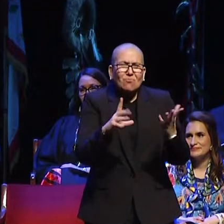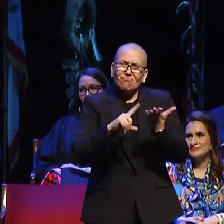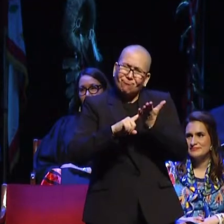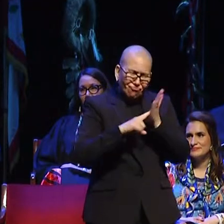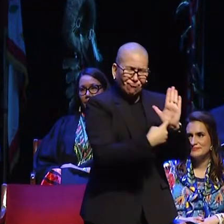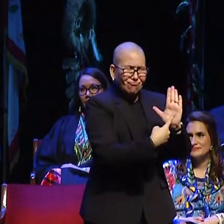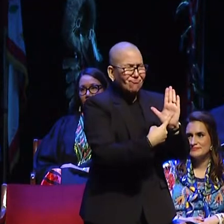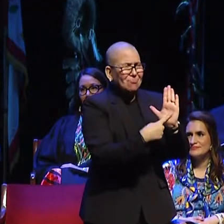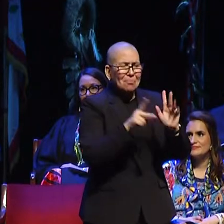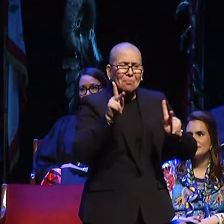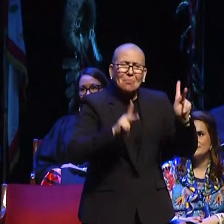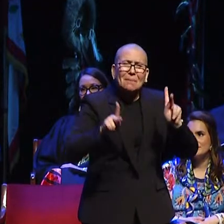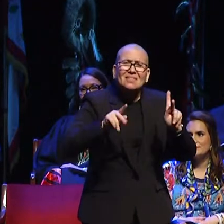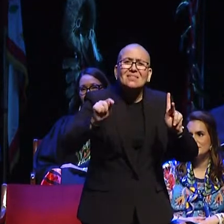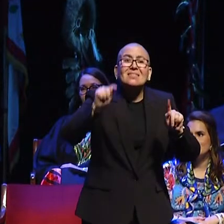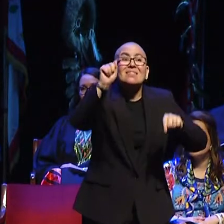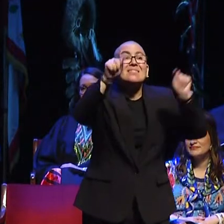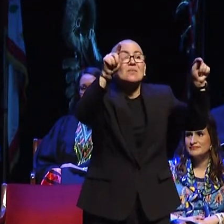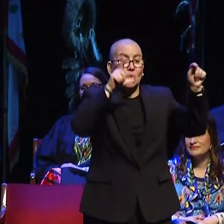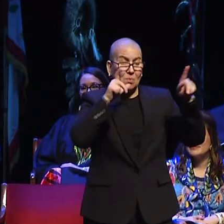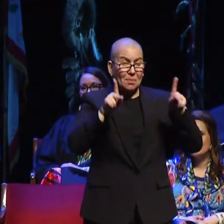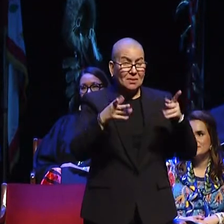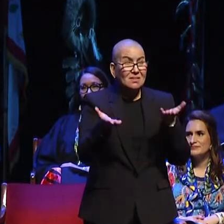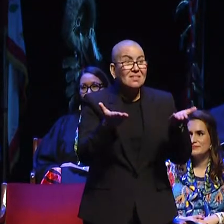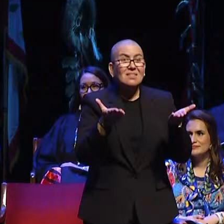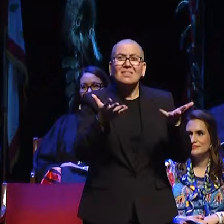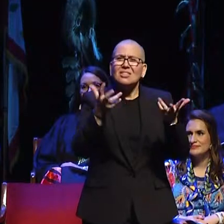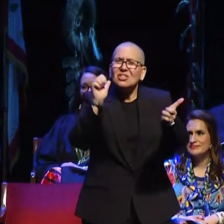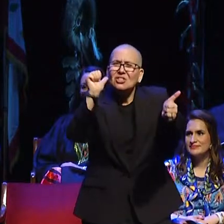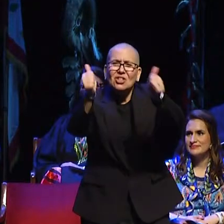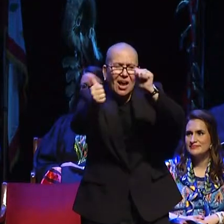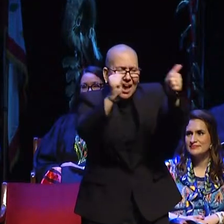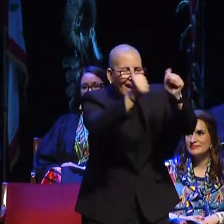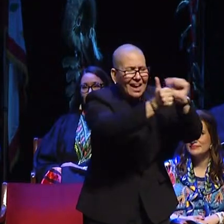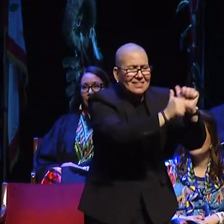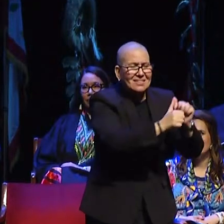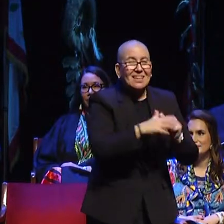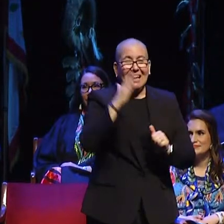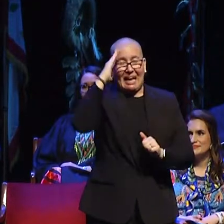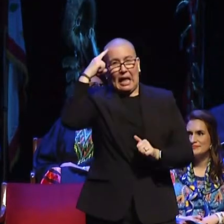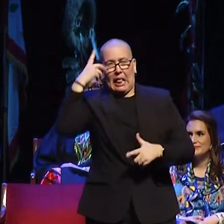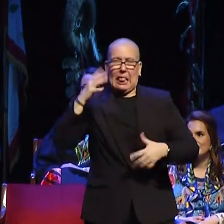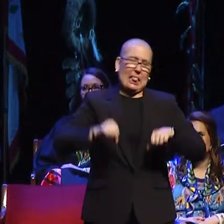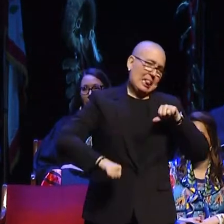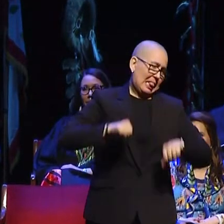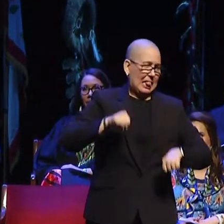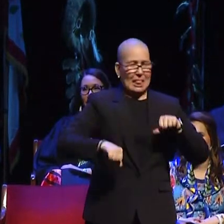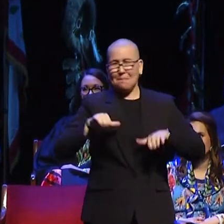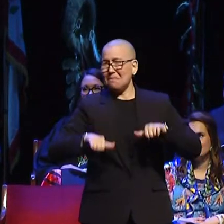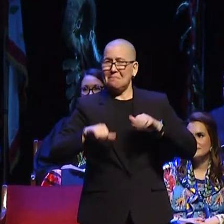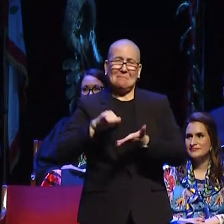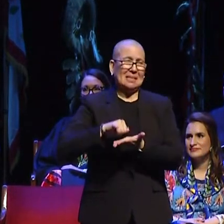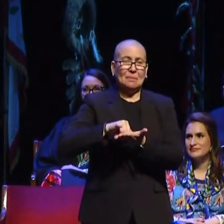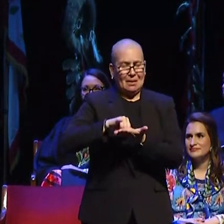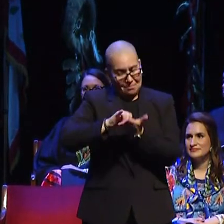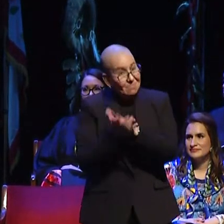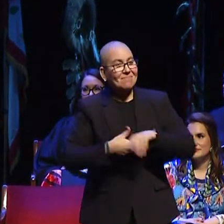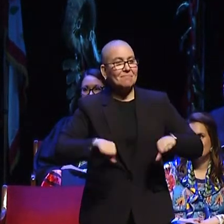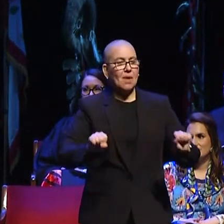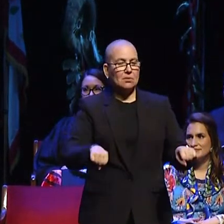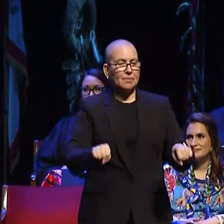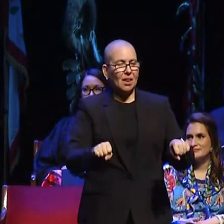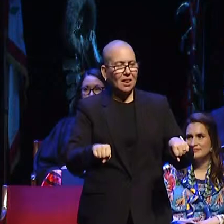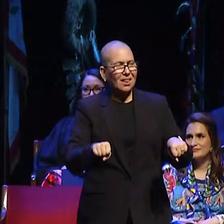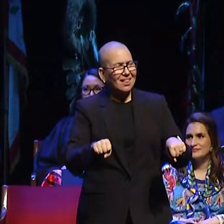like. This is an opportunity to make change, to make what was previously impossible possible, and to strengthen faith in government as a force